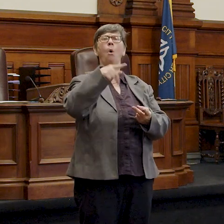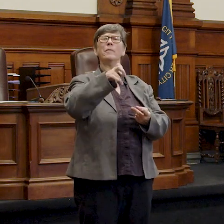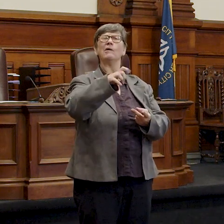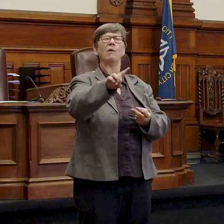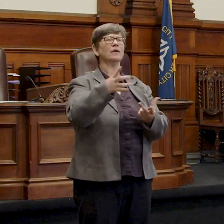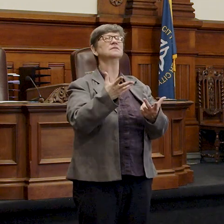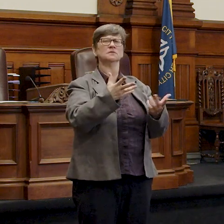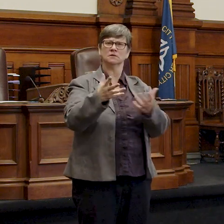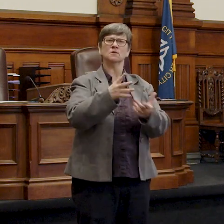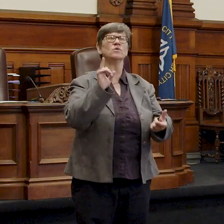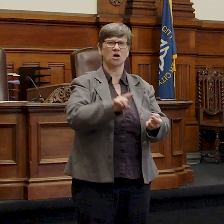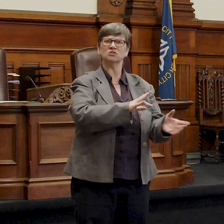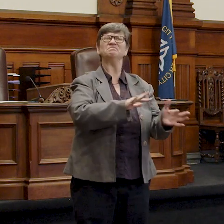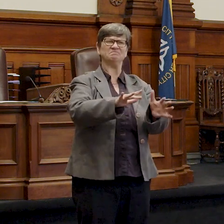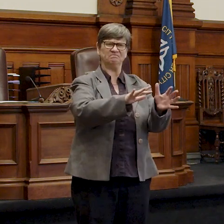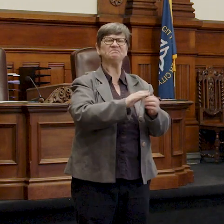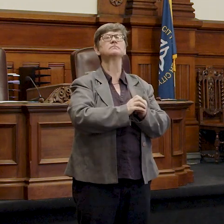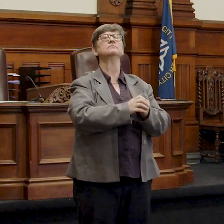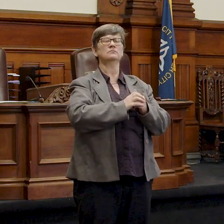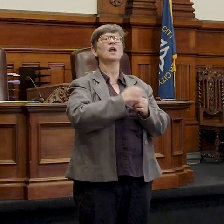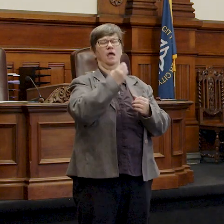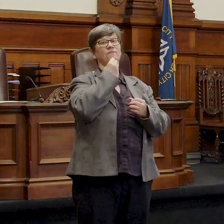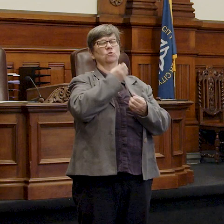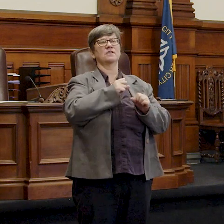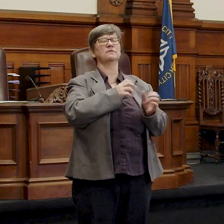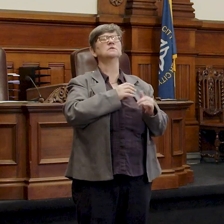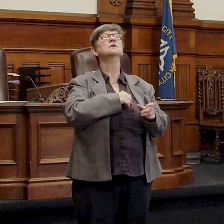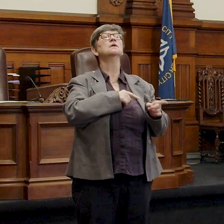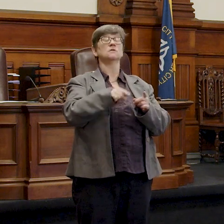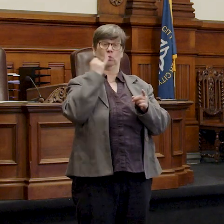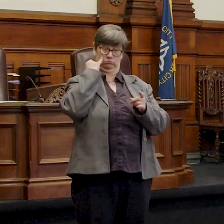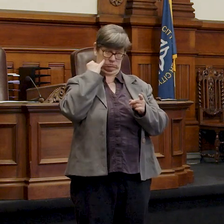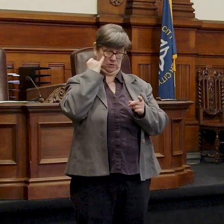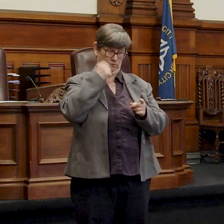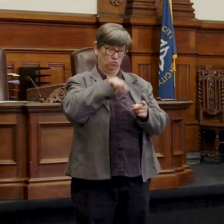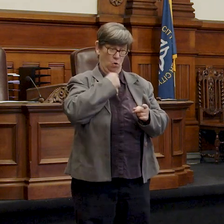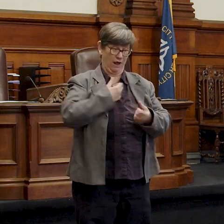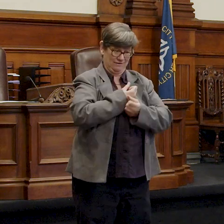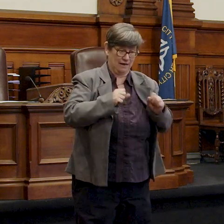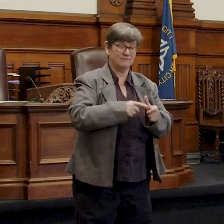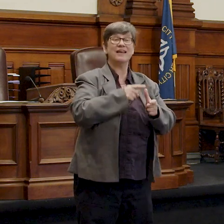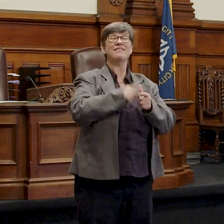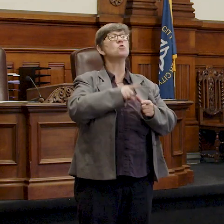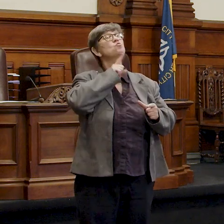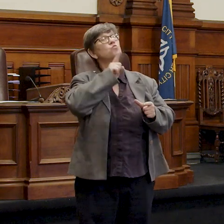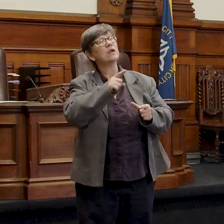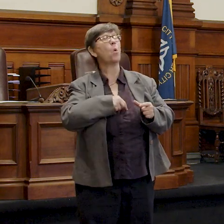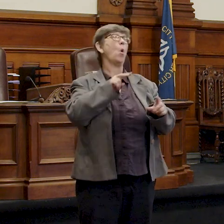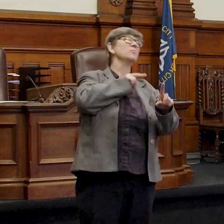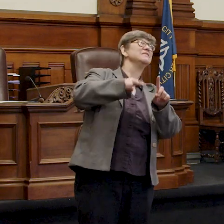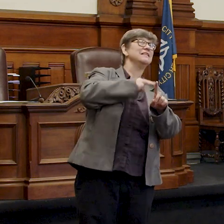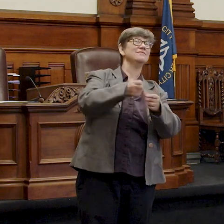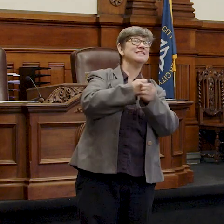safety remains our #1 priority, and that is clearly reflected in this budget. If you don't have safety, both real and perceived, you